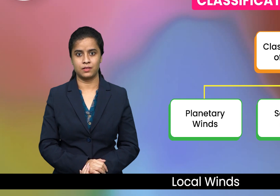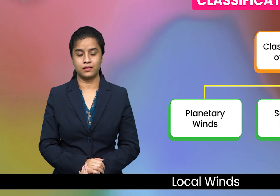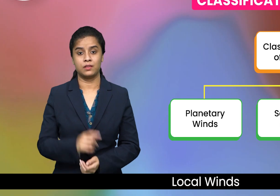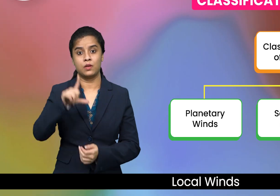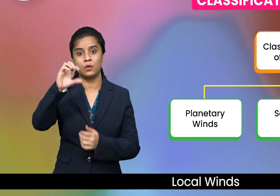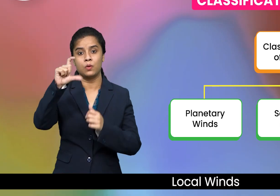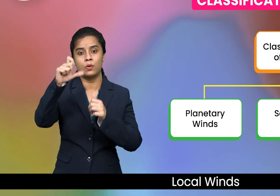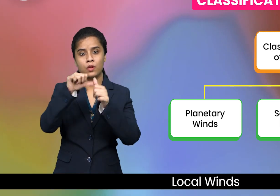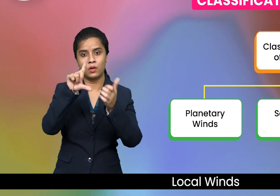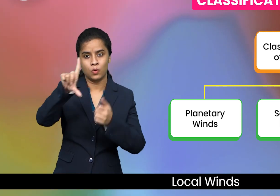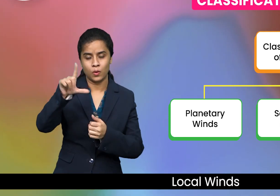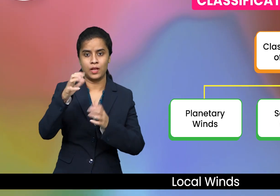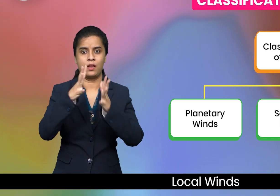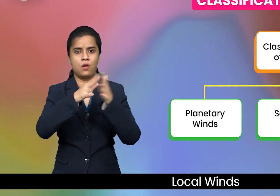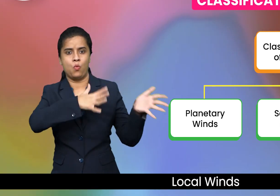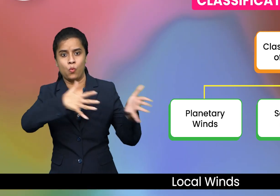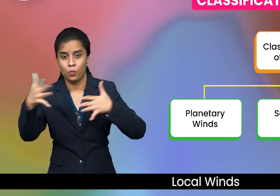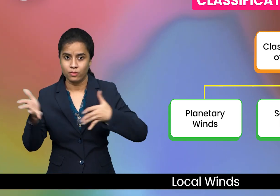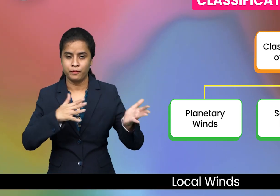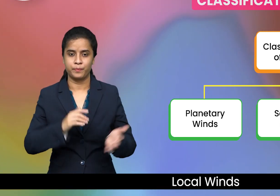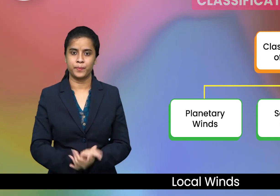local winds.